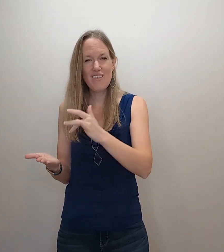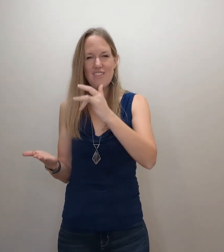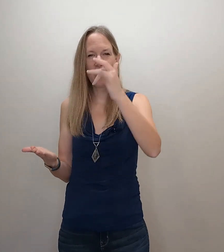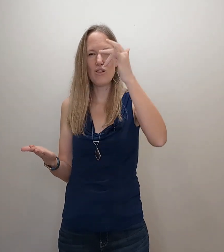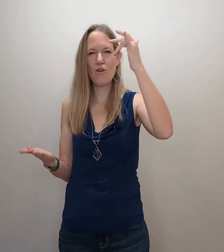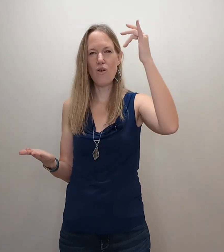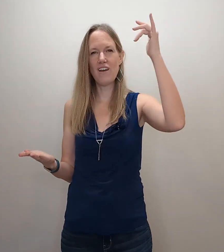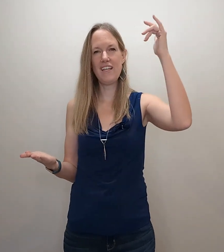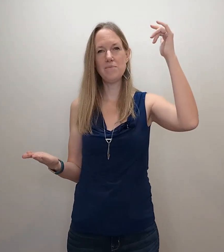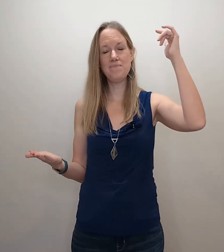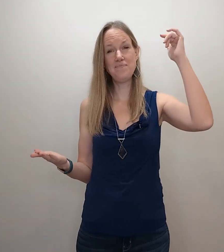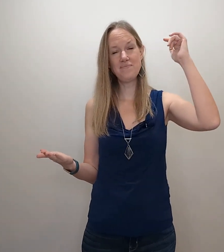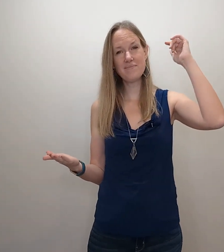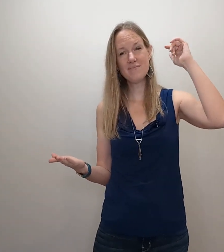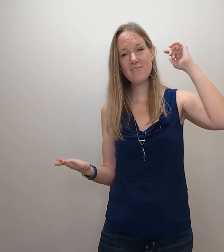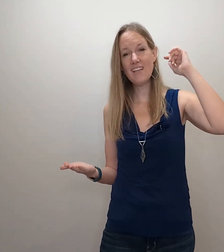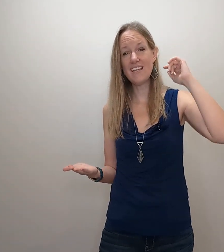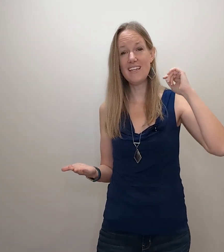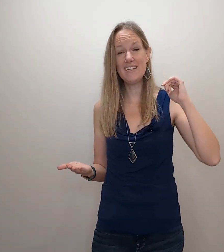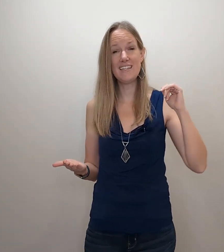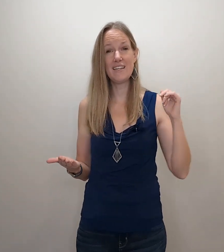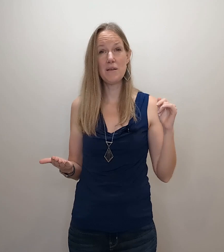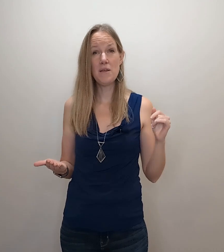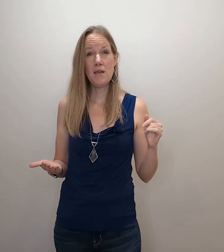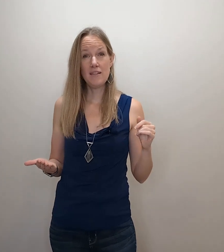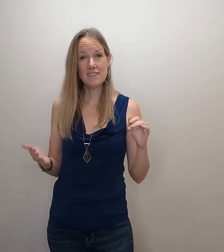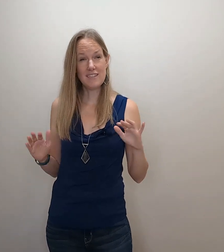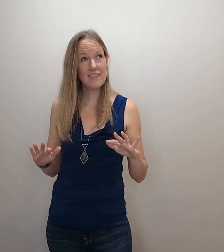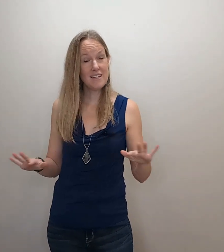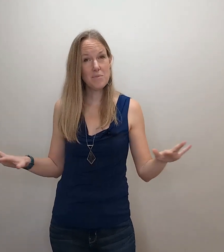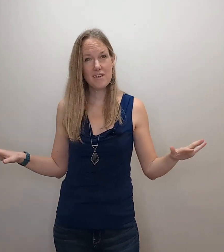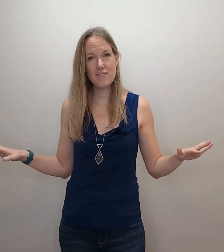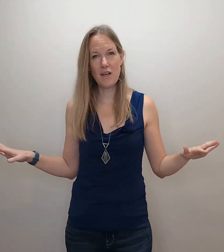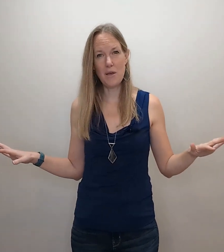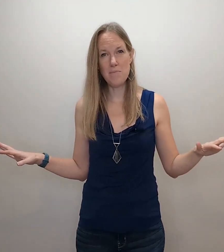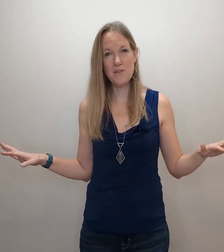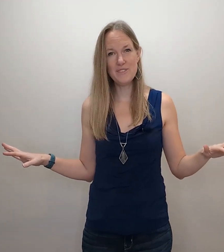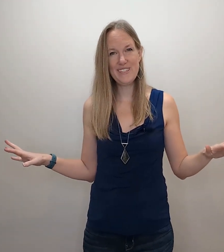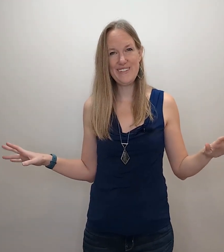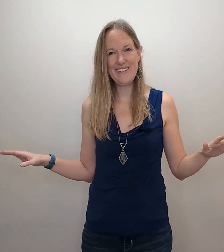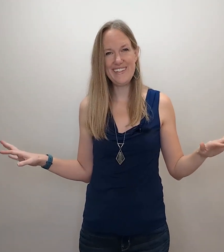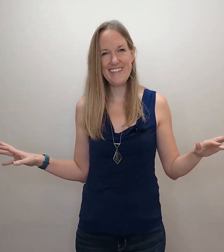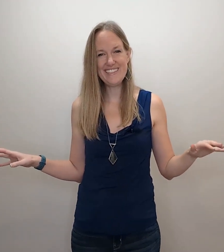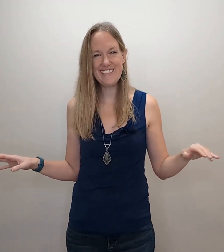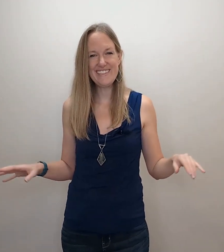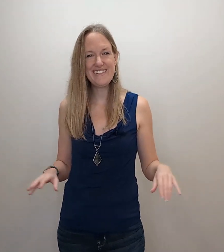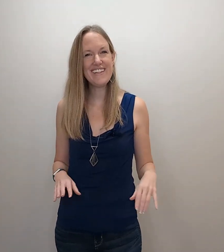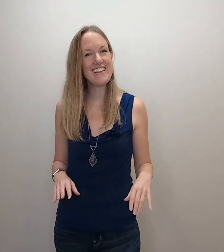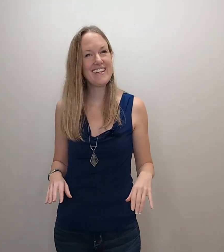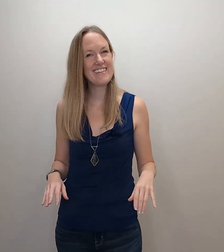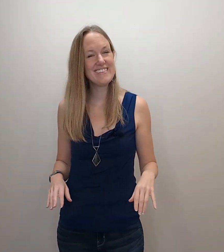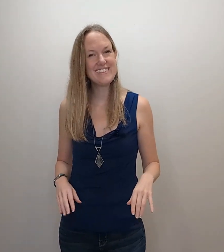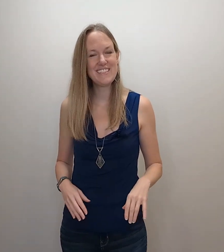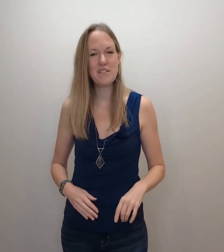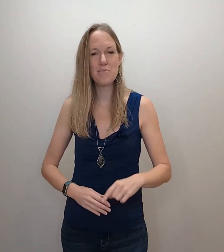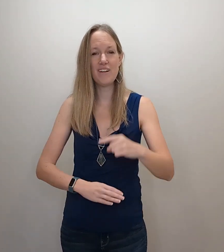the glory. Okay, and then there's a little bit of a musical interlude, and then it goes to the